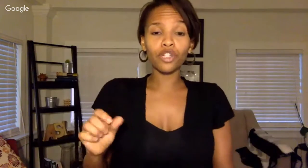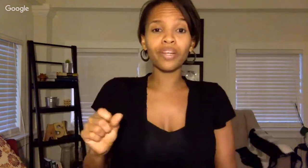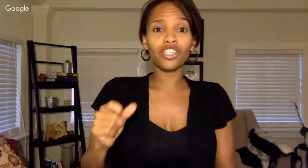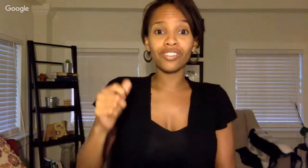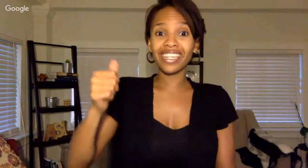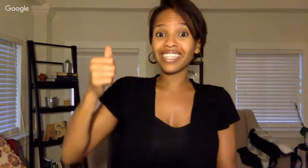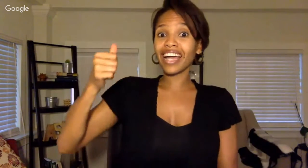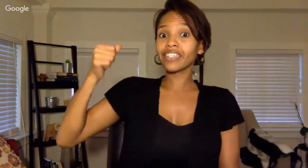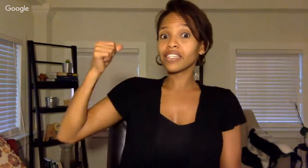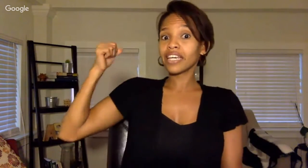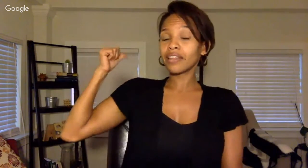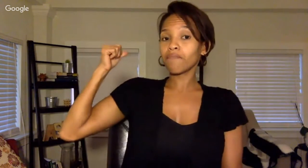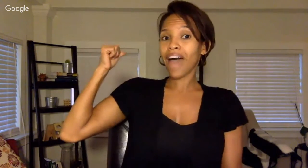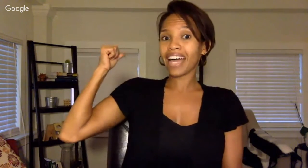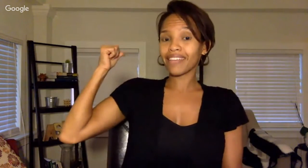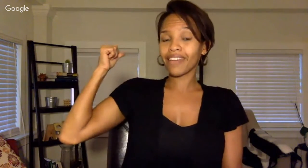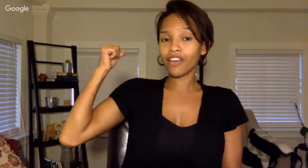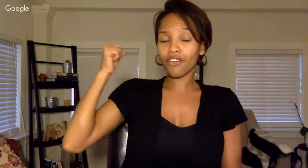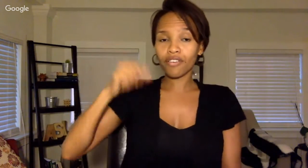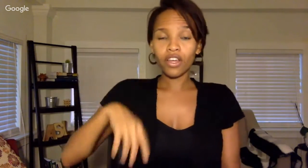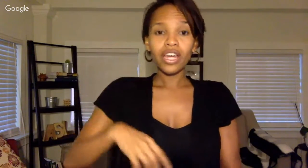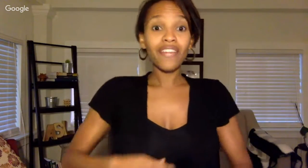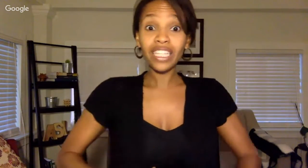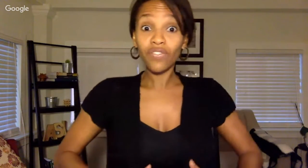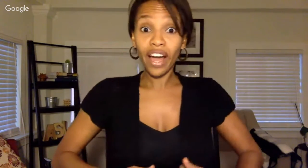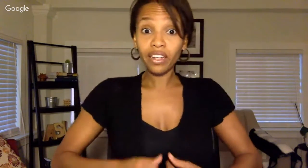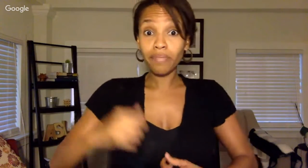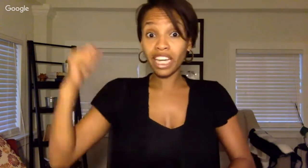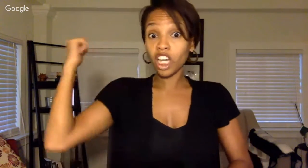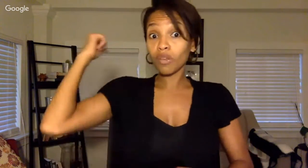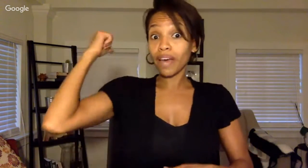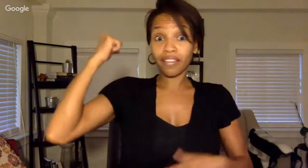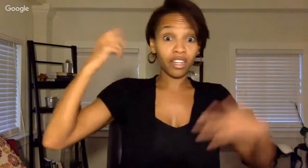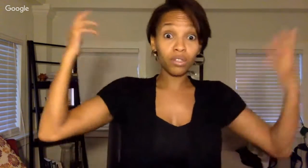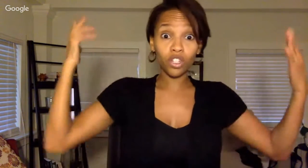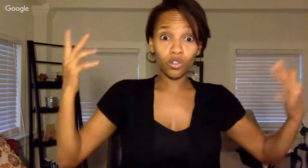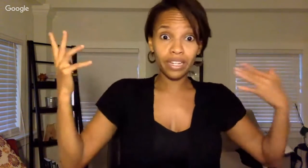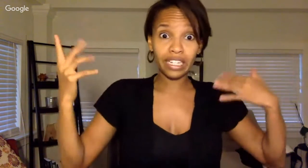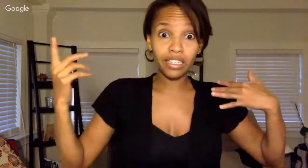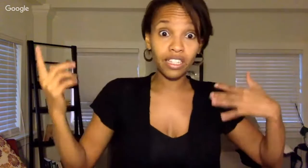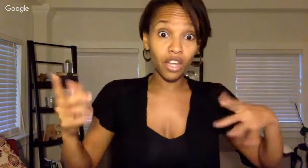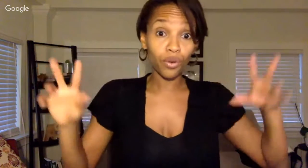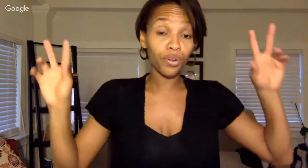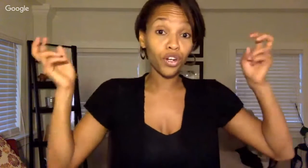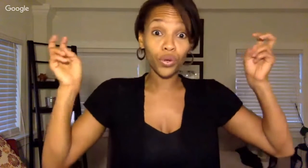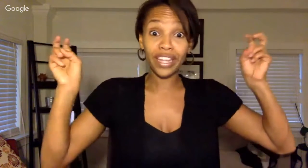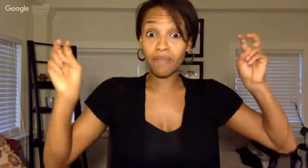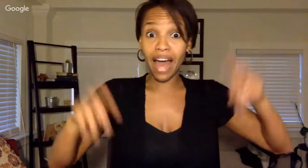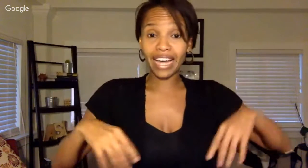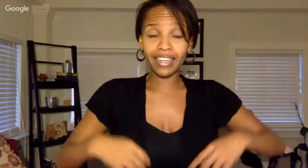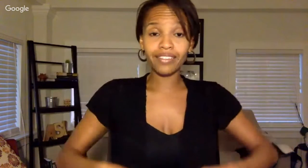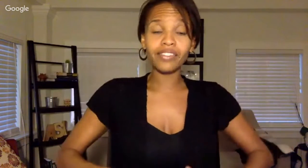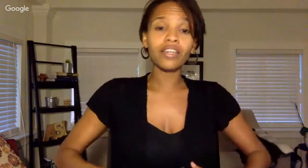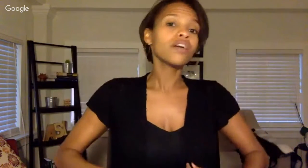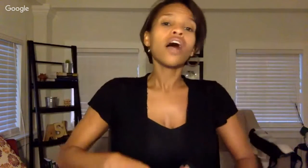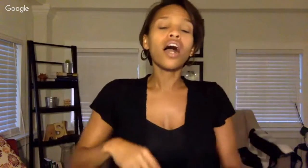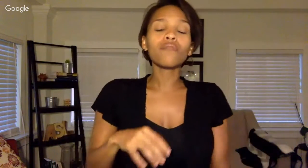interpretations, they assigned it back there, and that's fine. Megan could be back there. We don't know where Megan is, and we don't know where in the back is.